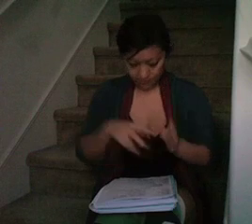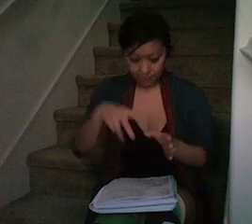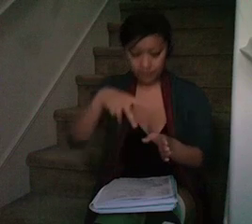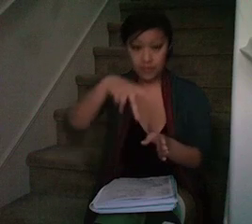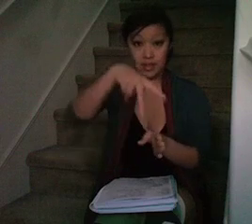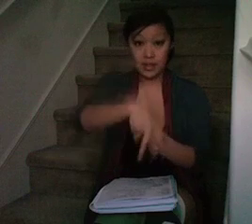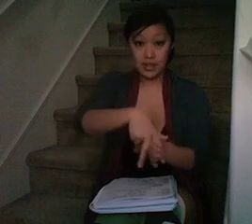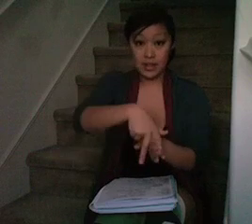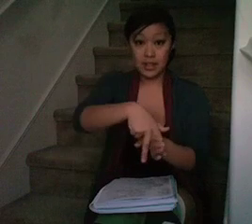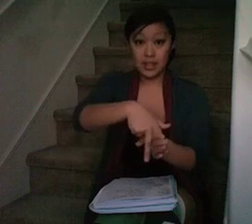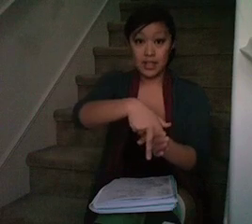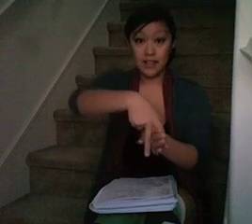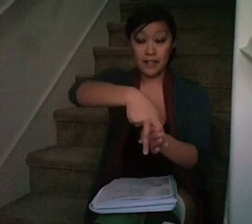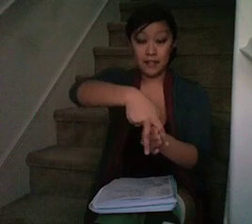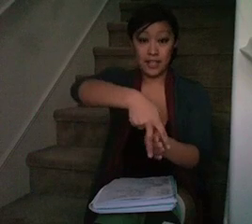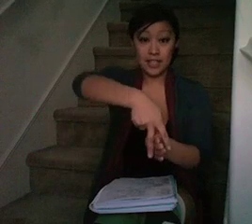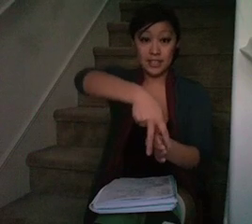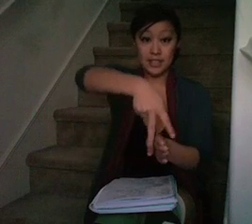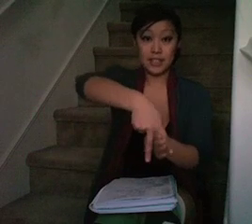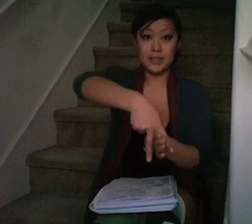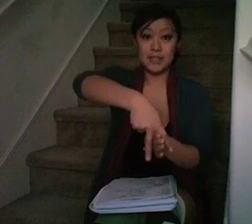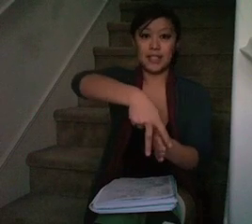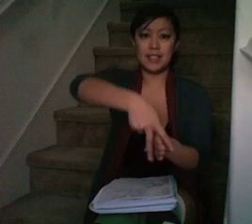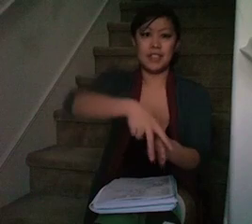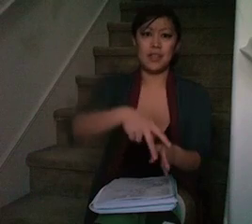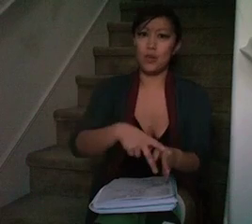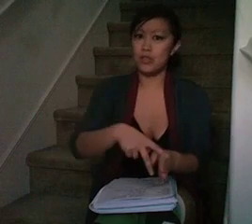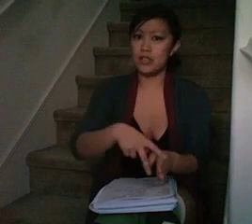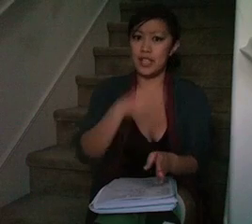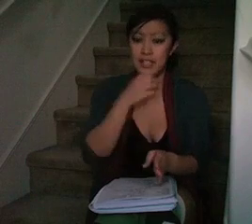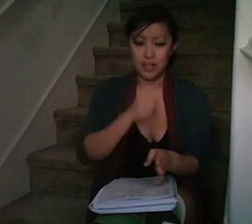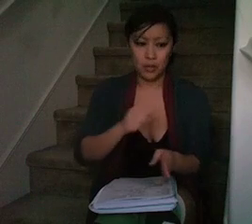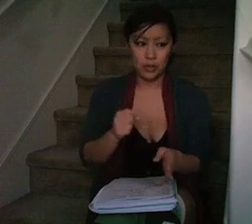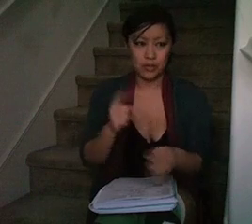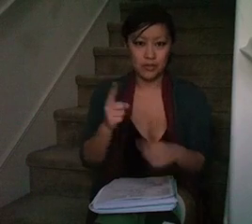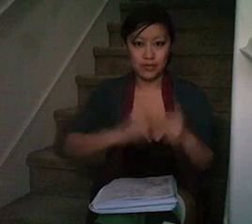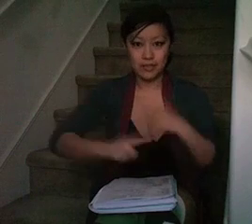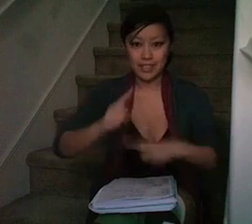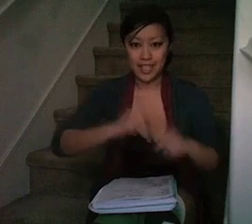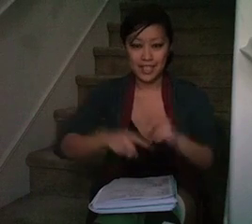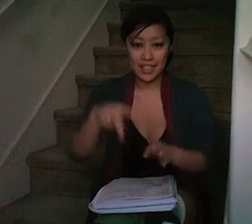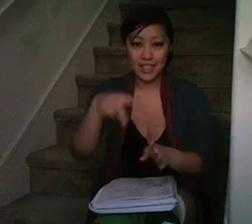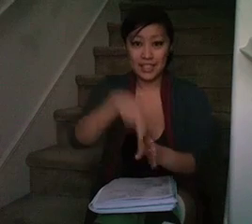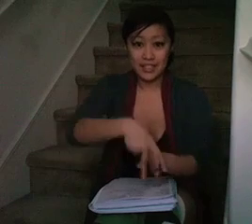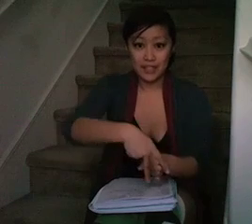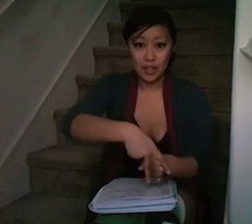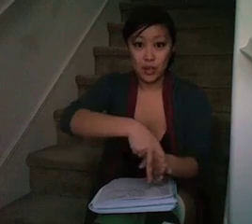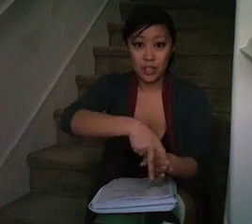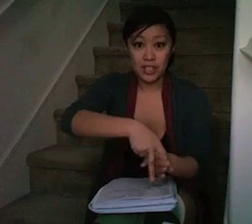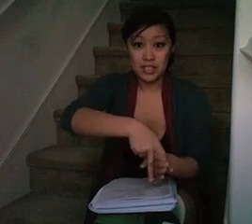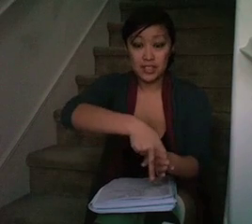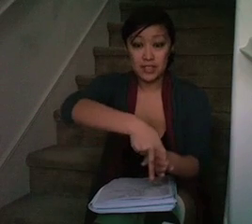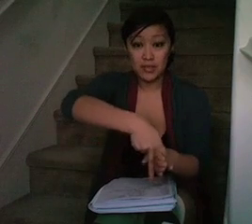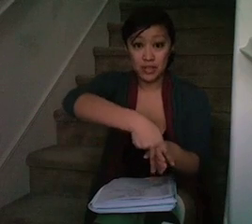for this, this means like, this is an old sign, like an old sign, it's for horses, when you